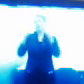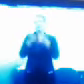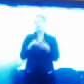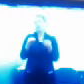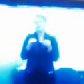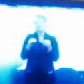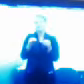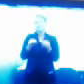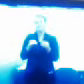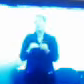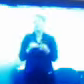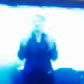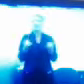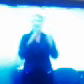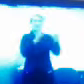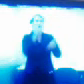And that's the end of a Norwegian story.